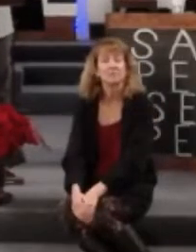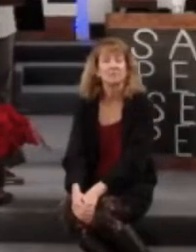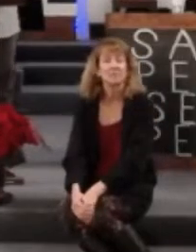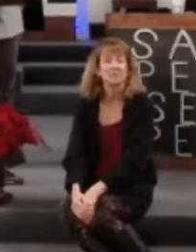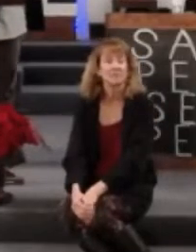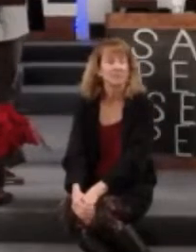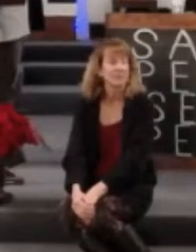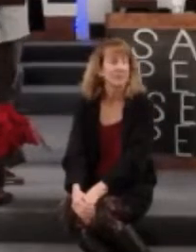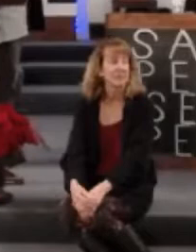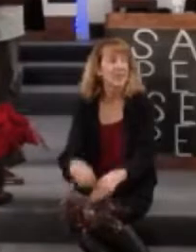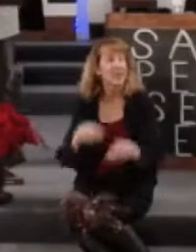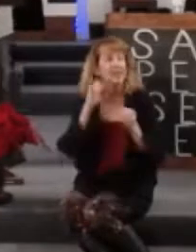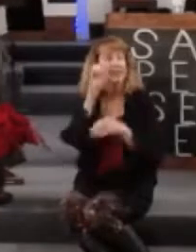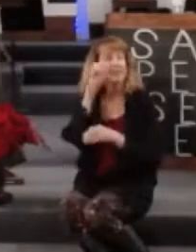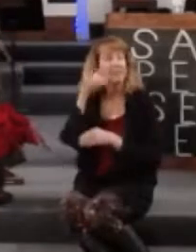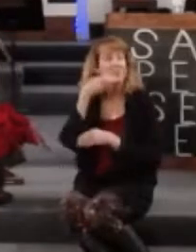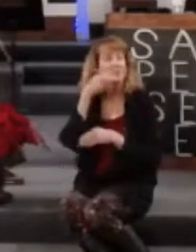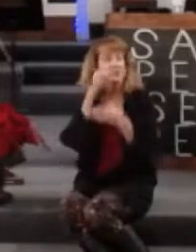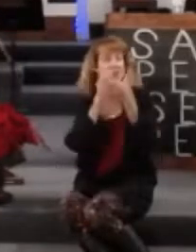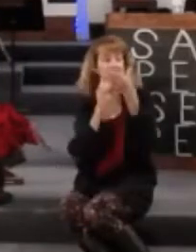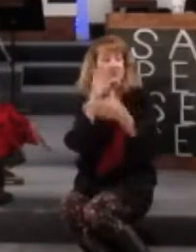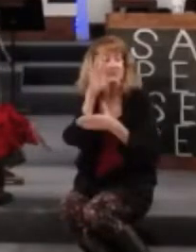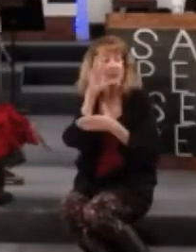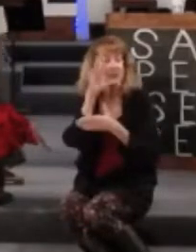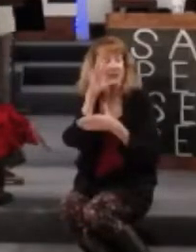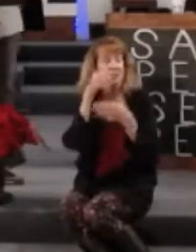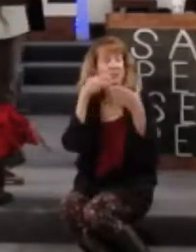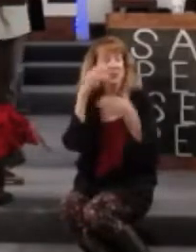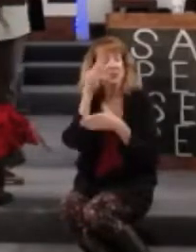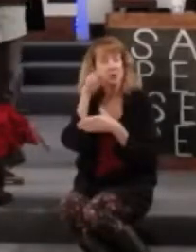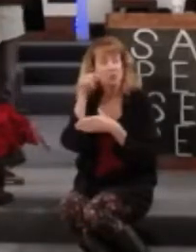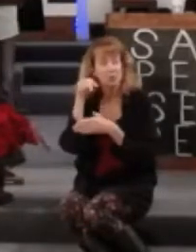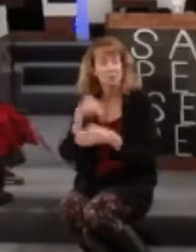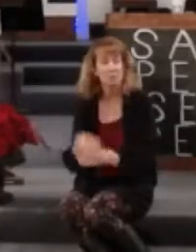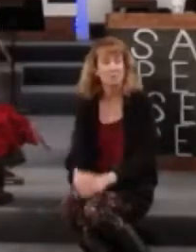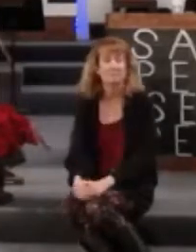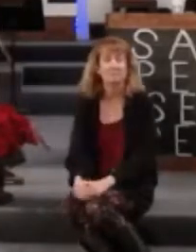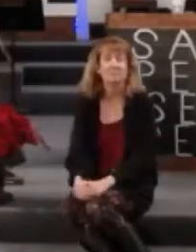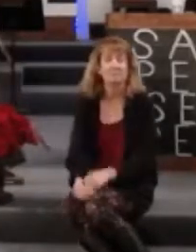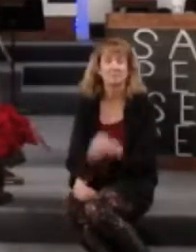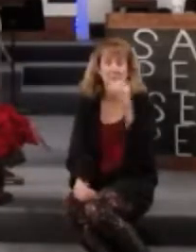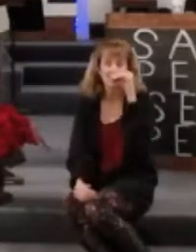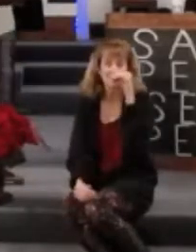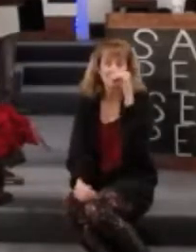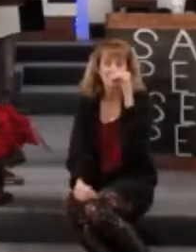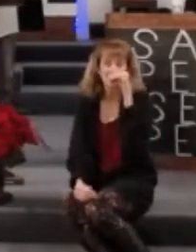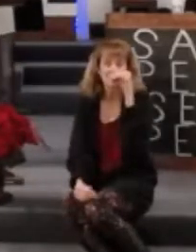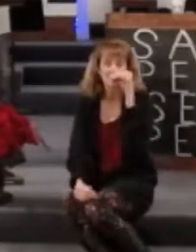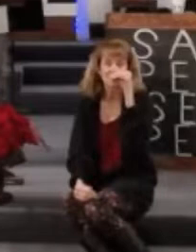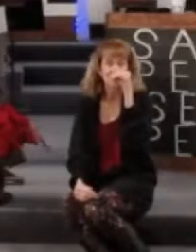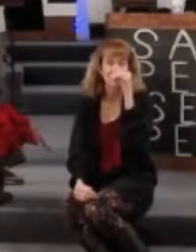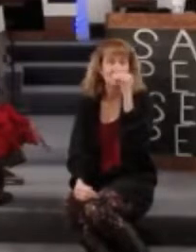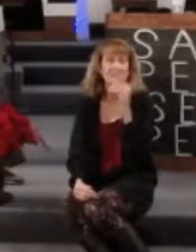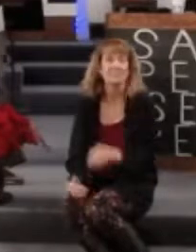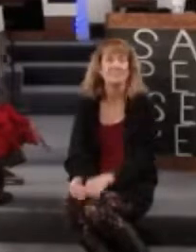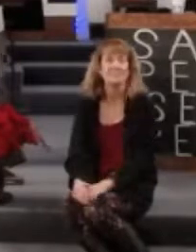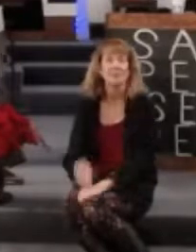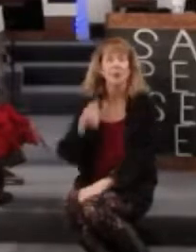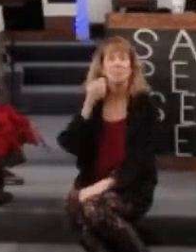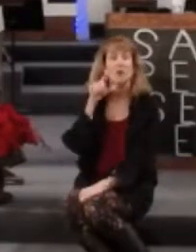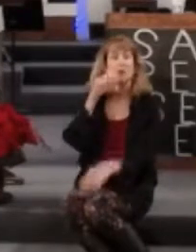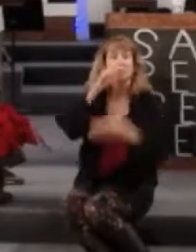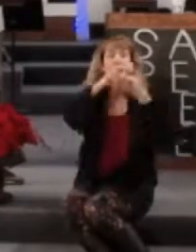22. Ephesians 5, verse 22. Familiar passage. Paul writes,